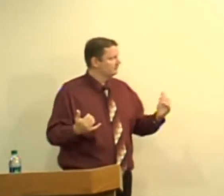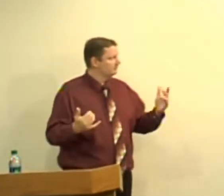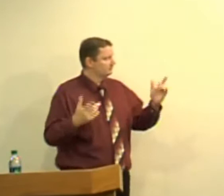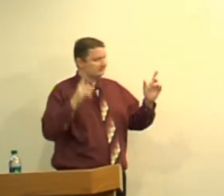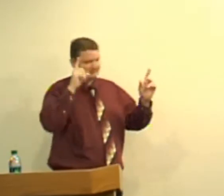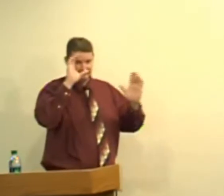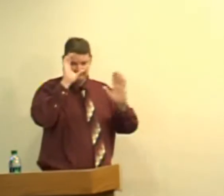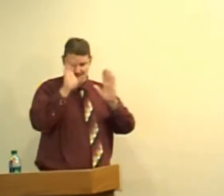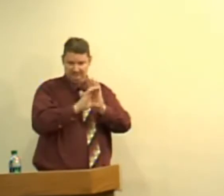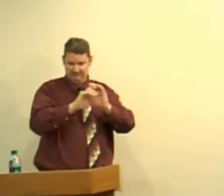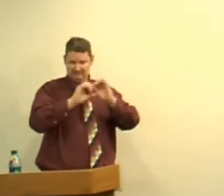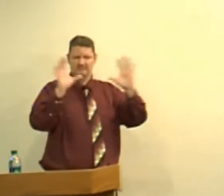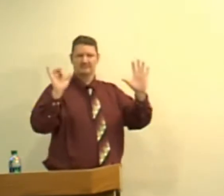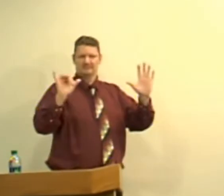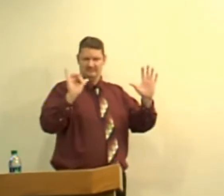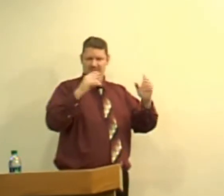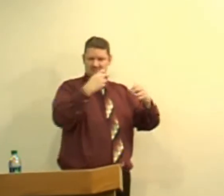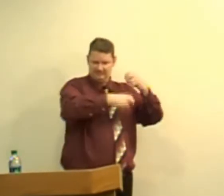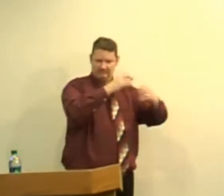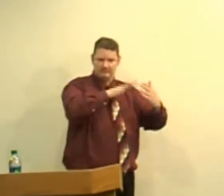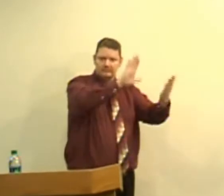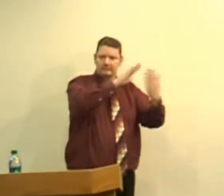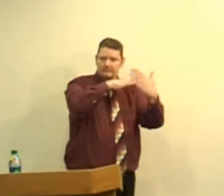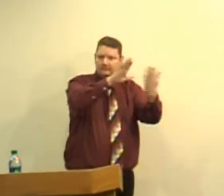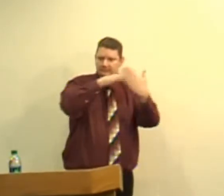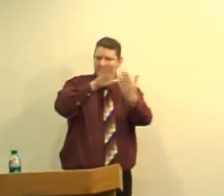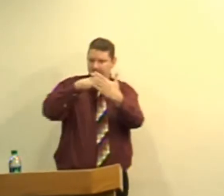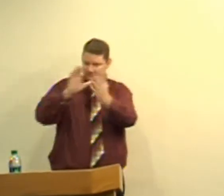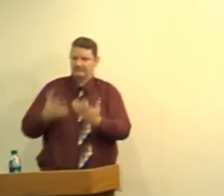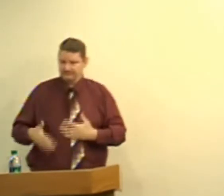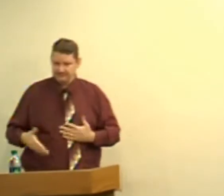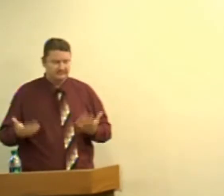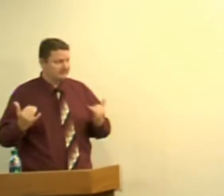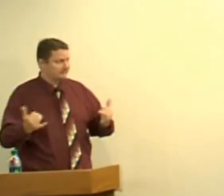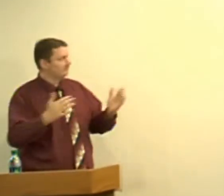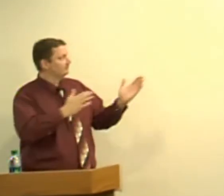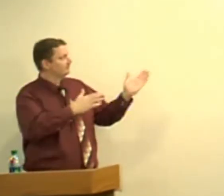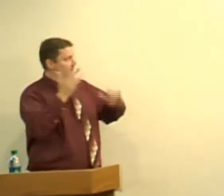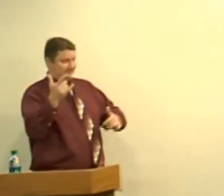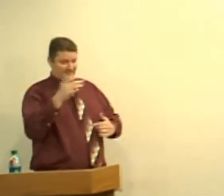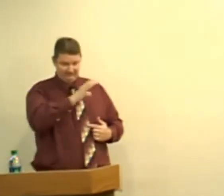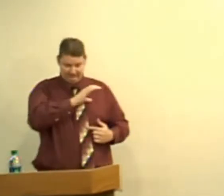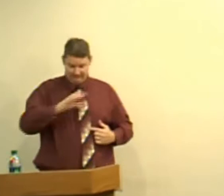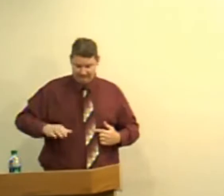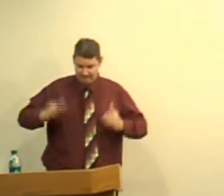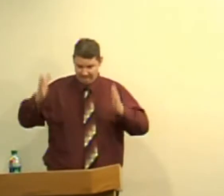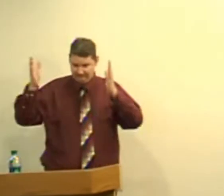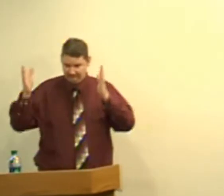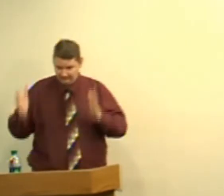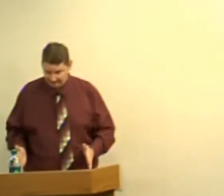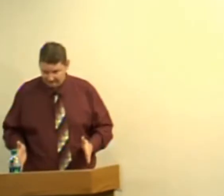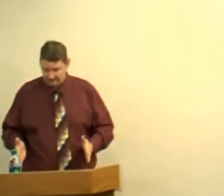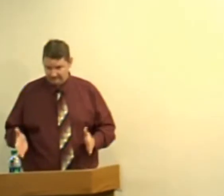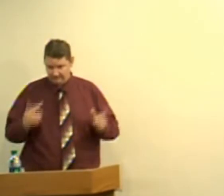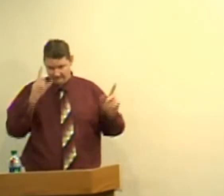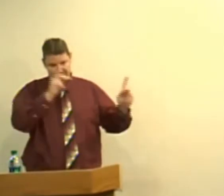with So, we can see this picture of all of these challenges that faced all of these people,